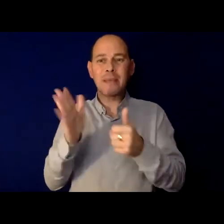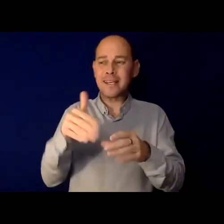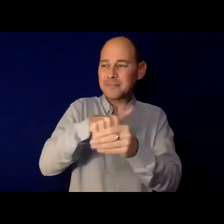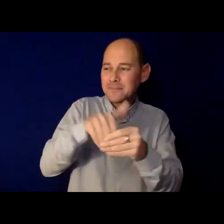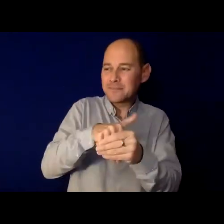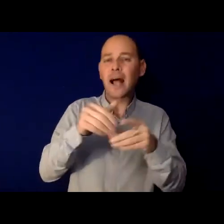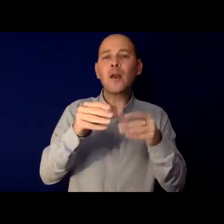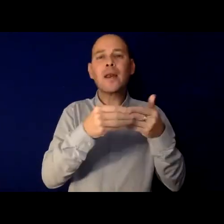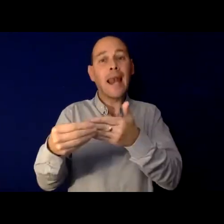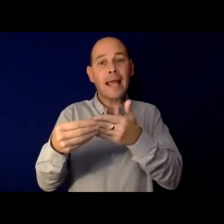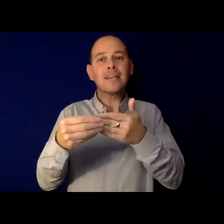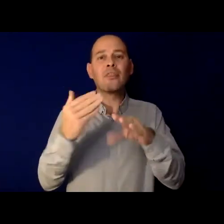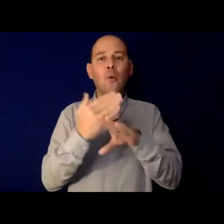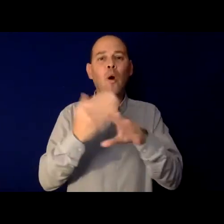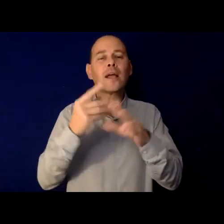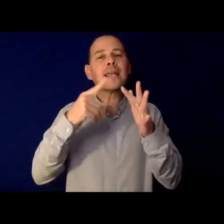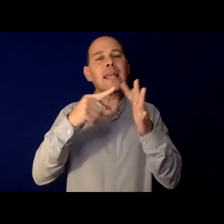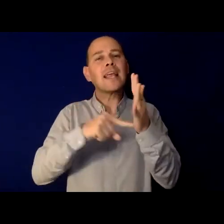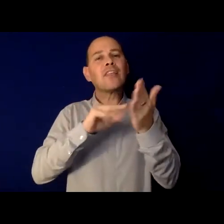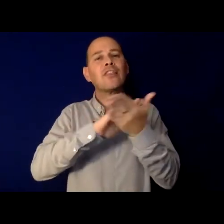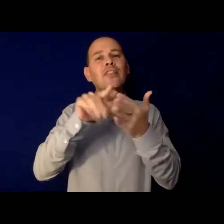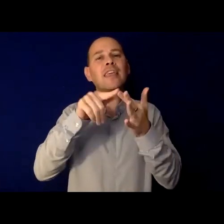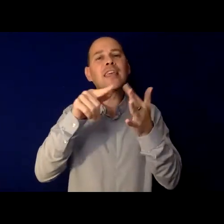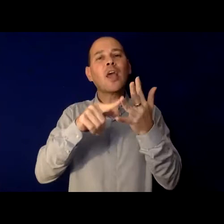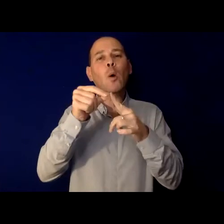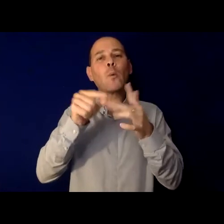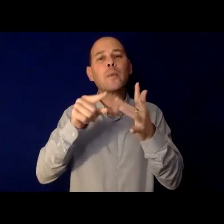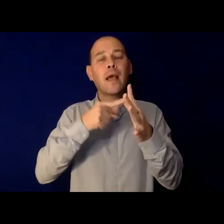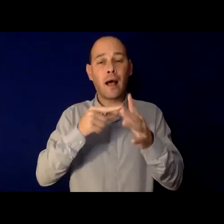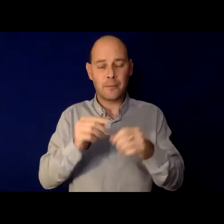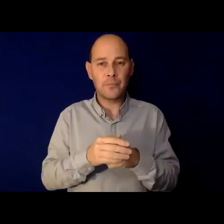work in Ethiopia. Mr. Abbas Hassan from